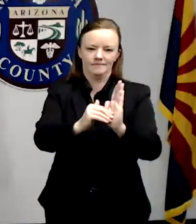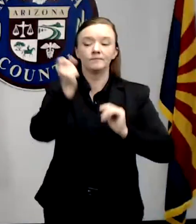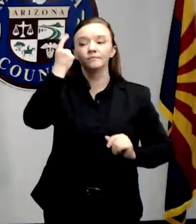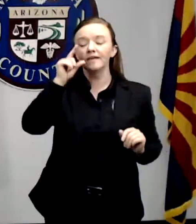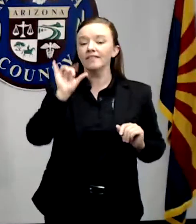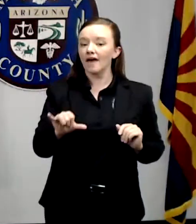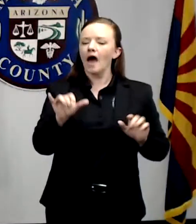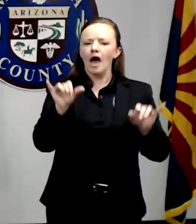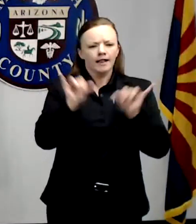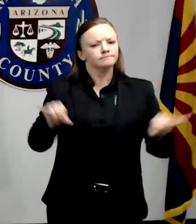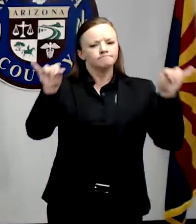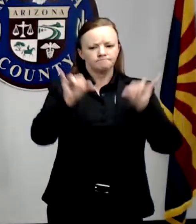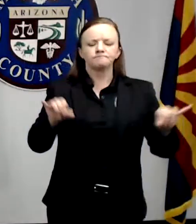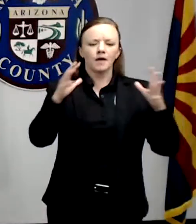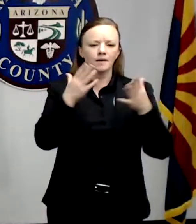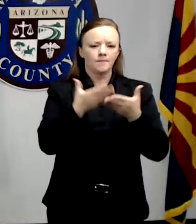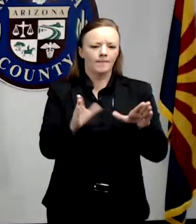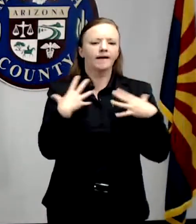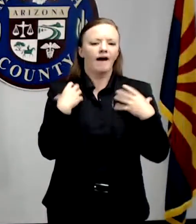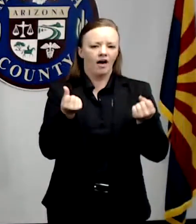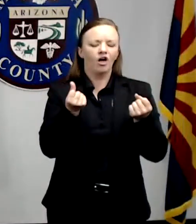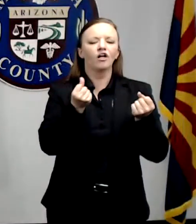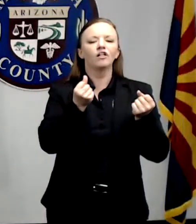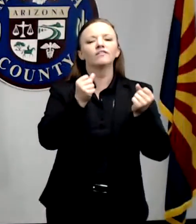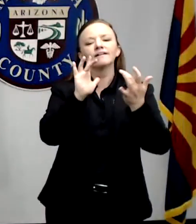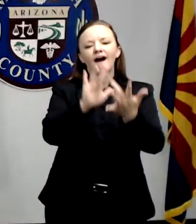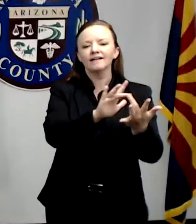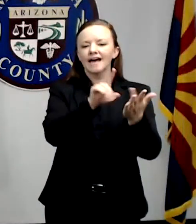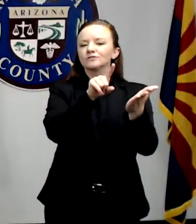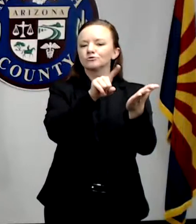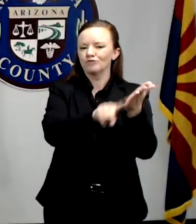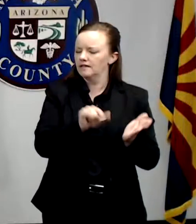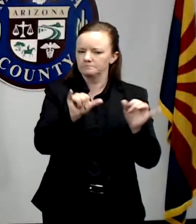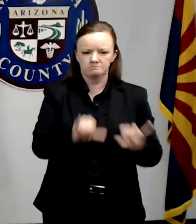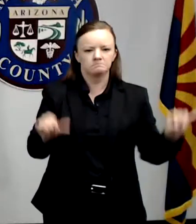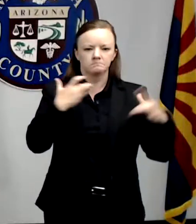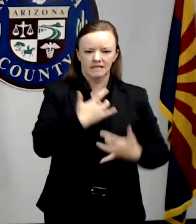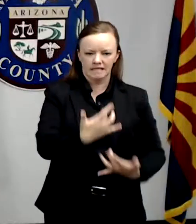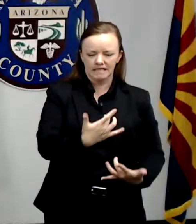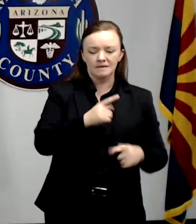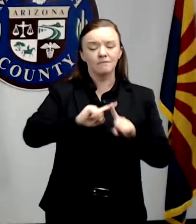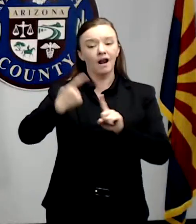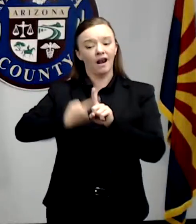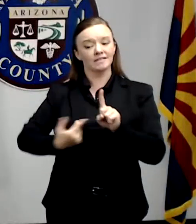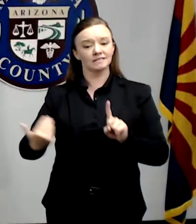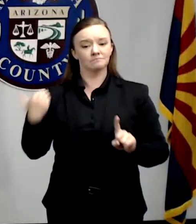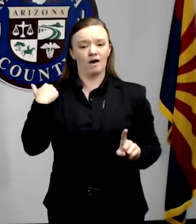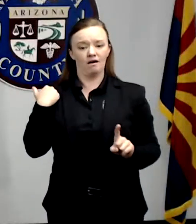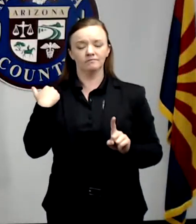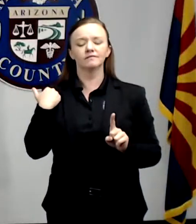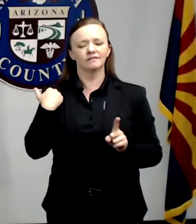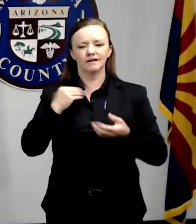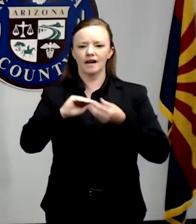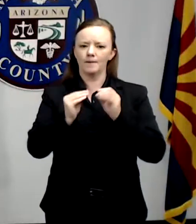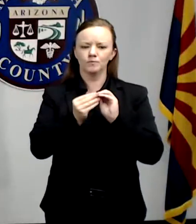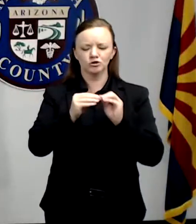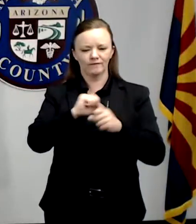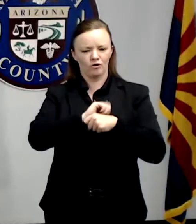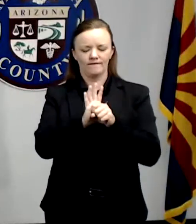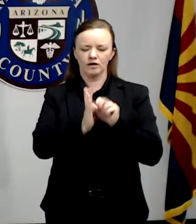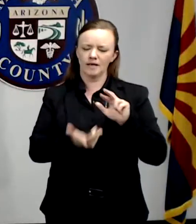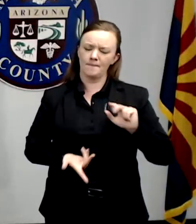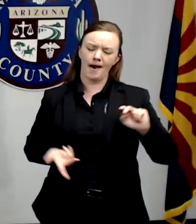tracing. About a month ago, as cases rapidly increased and the stay-at-home order went into effect, we changed